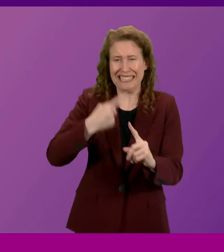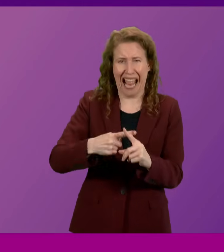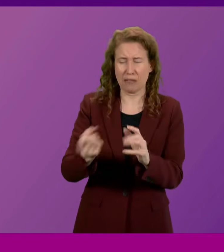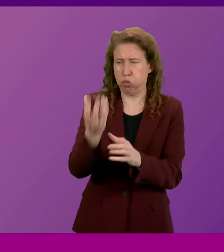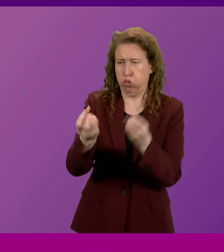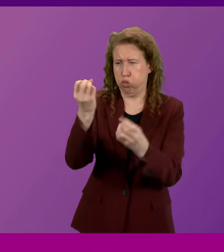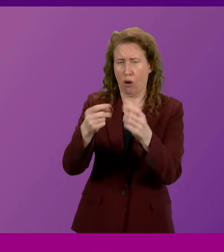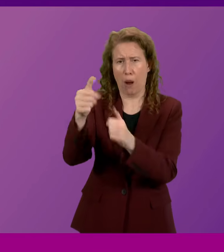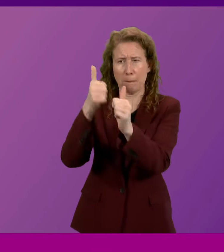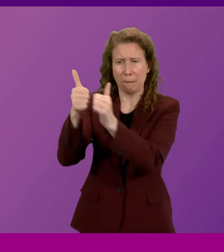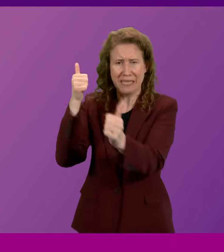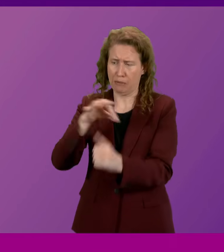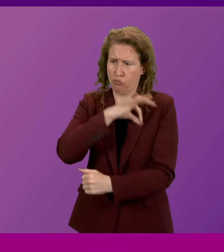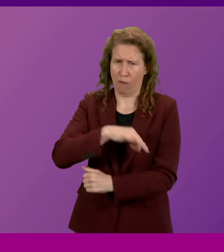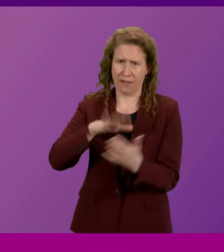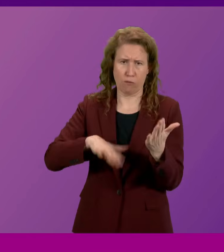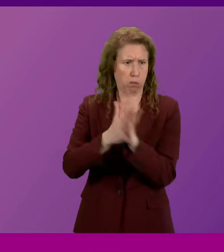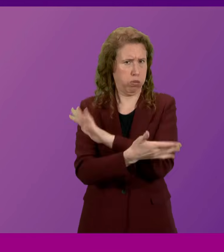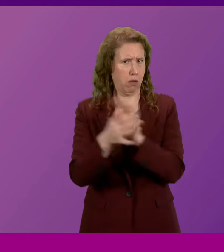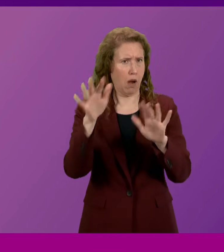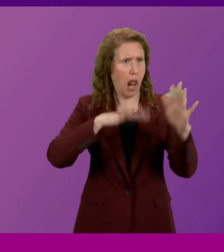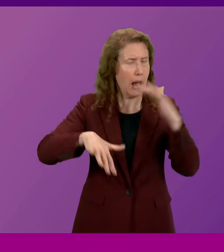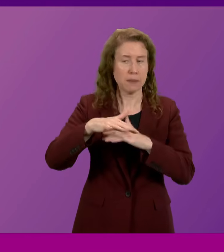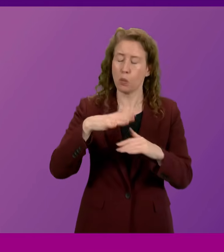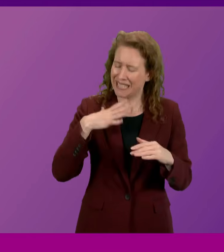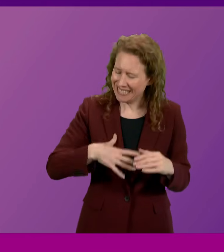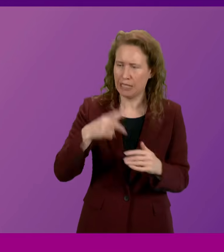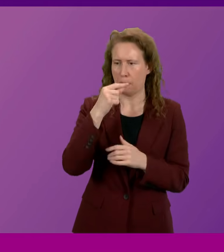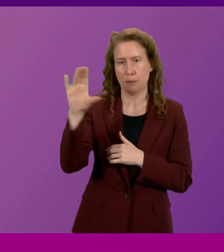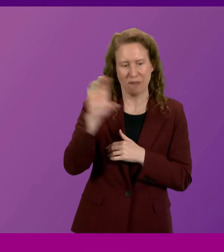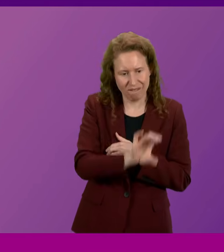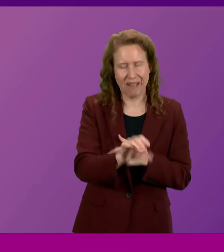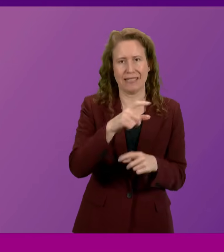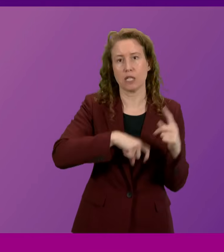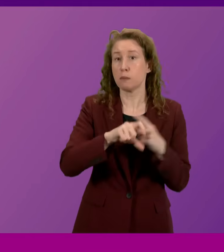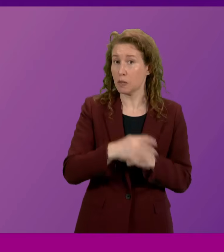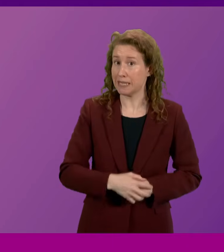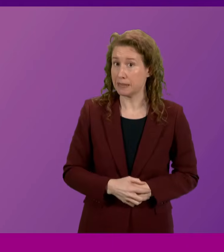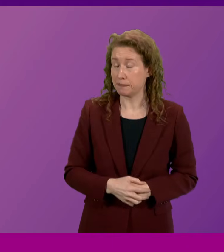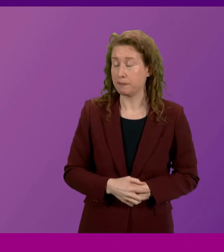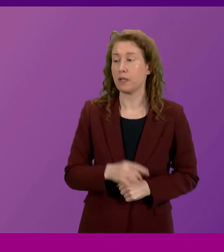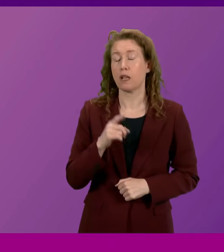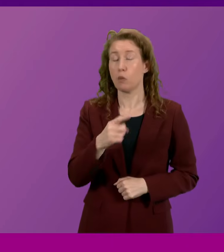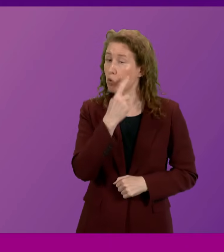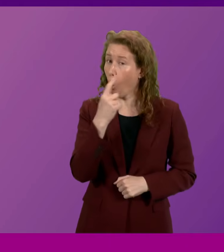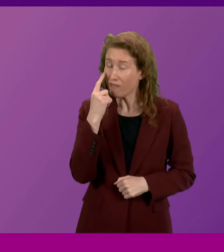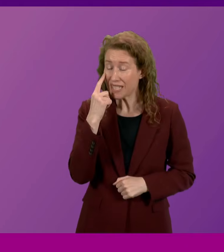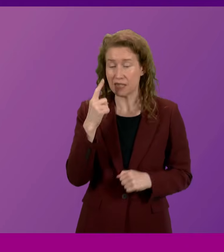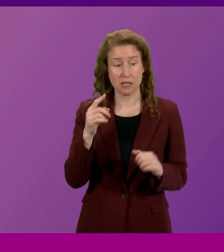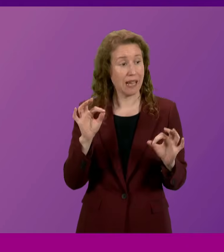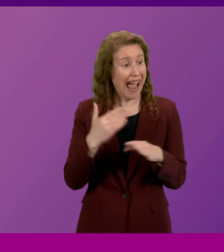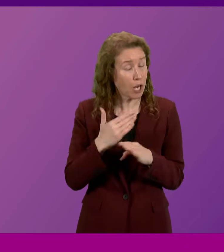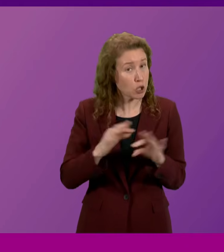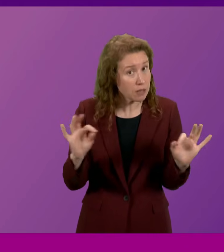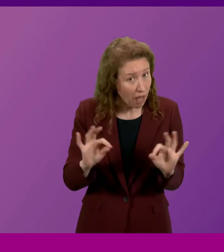polluters who are profiteering from climate breakdown so that we can invest in our communities. It was obvious that without clear